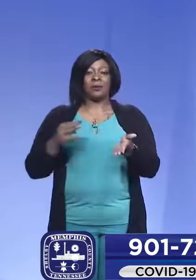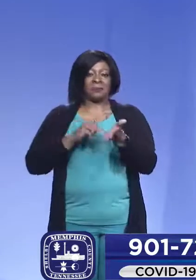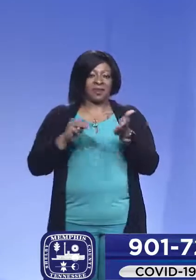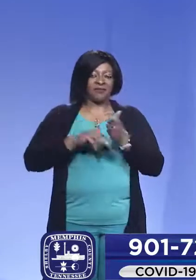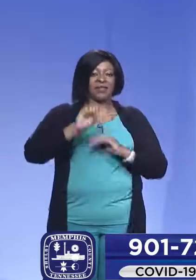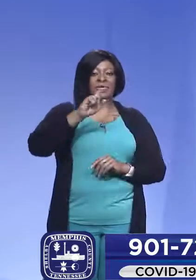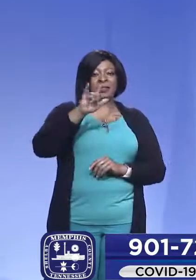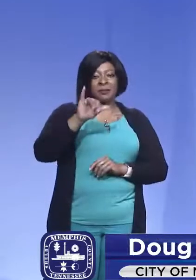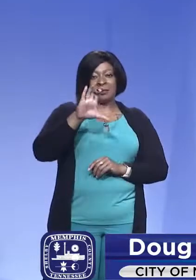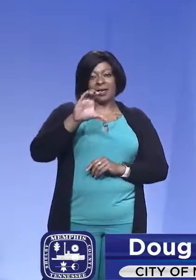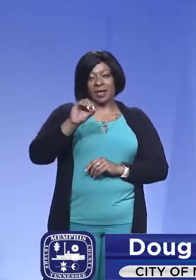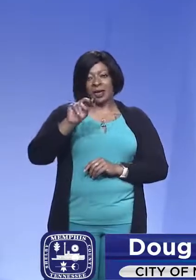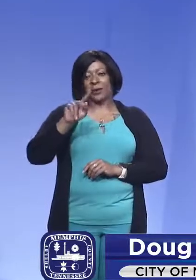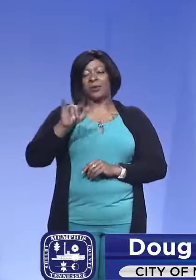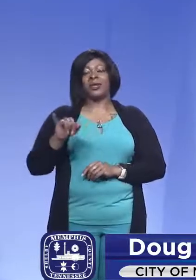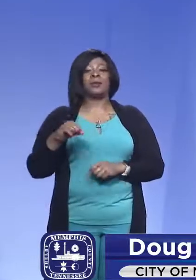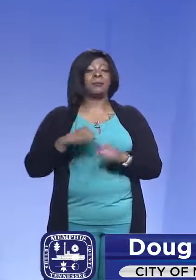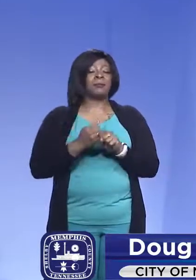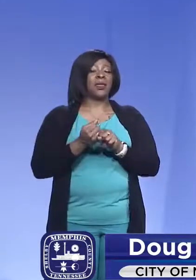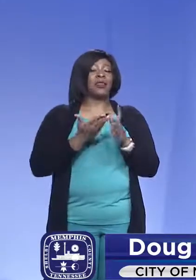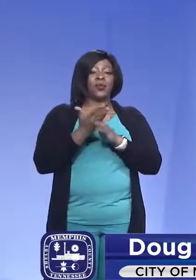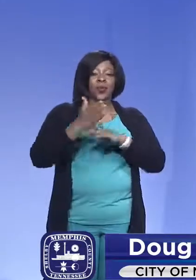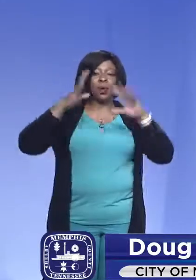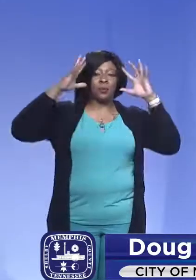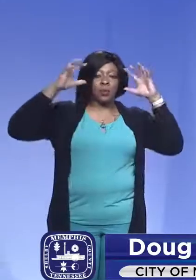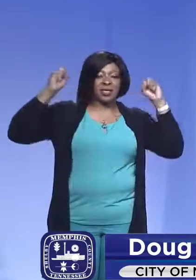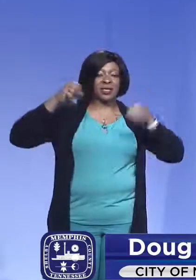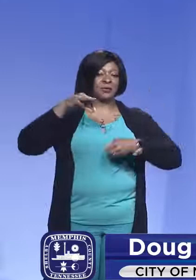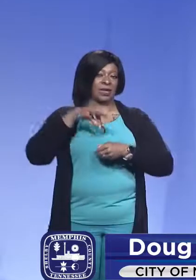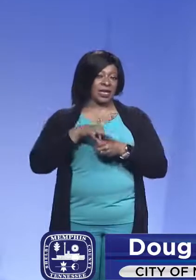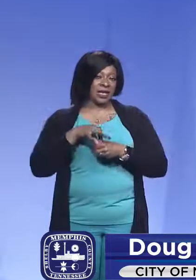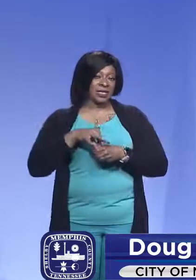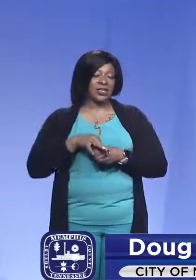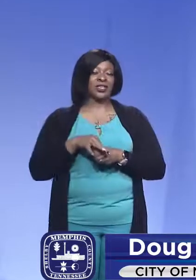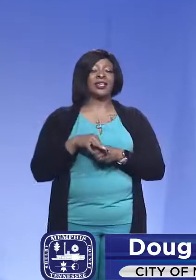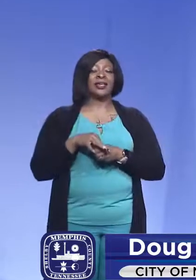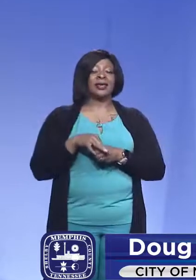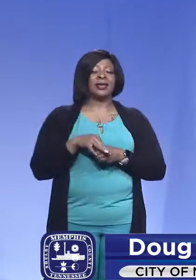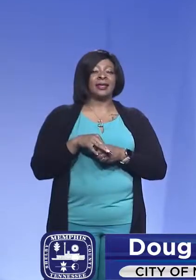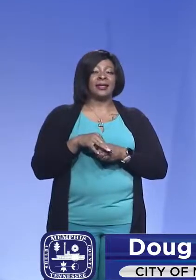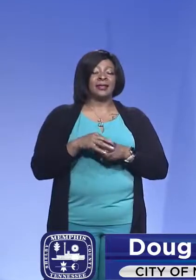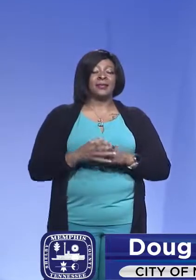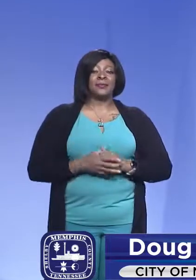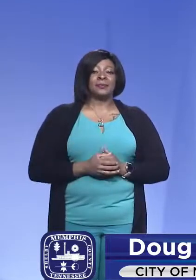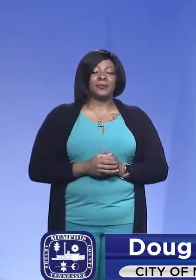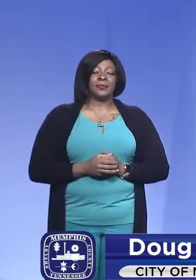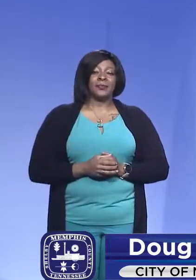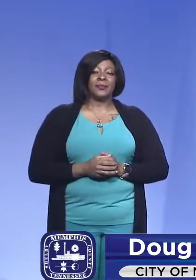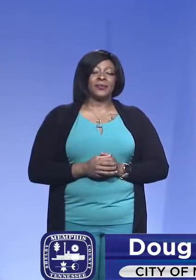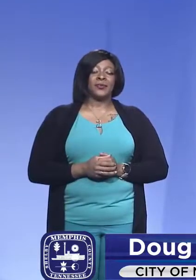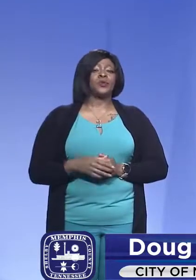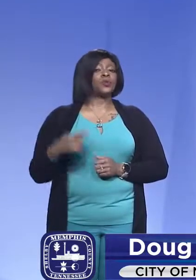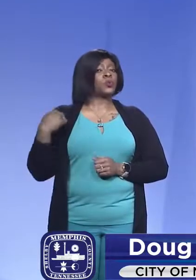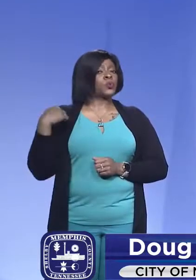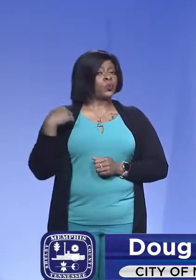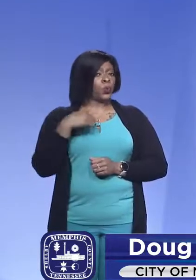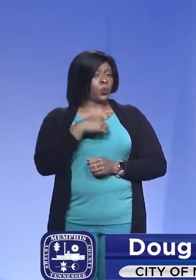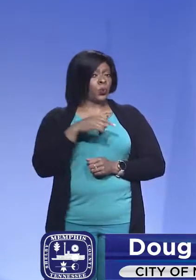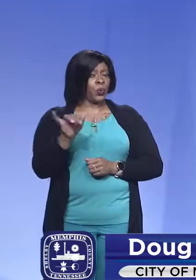Shelby County. We made it through a presidential election. And we